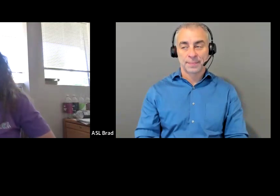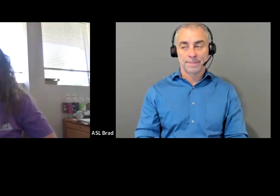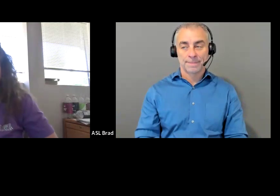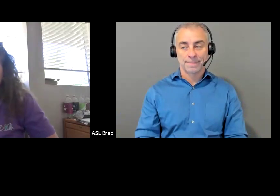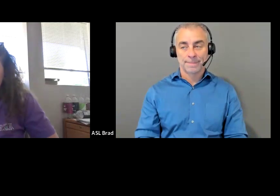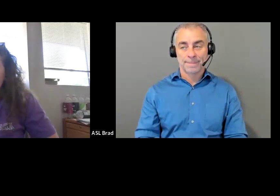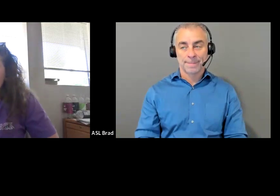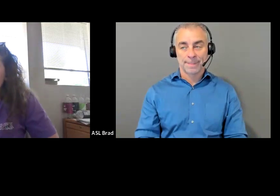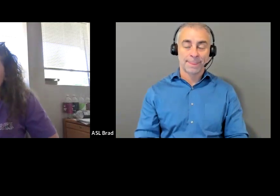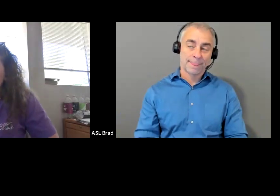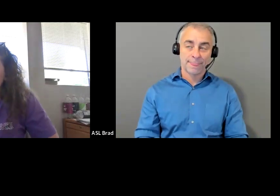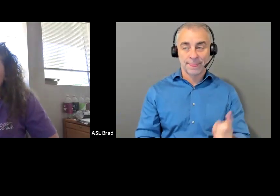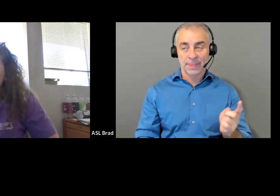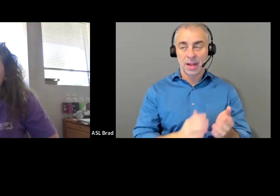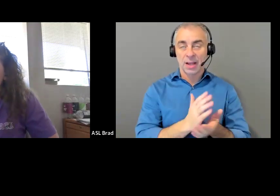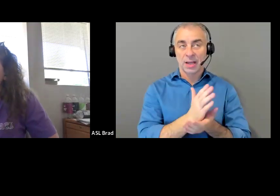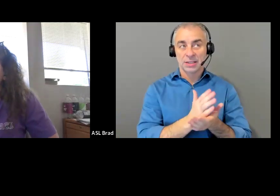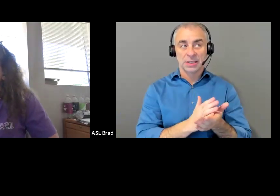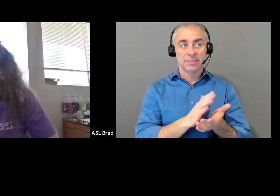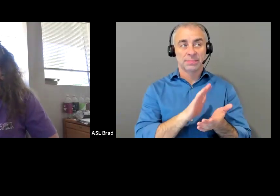we do maybe a semester,